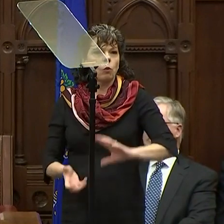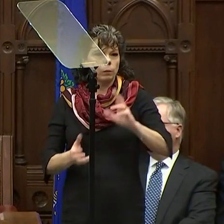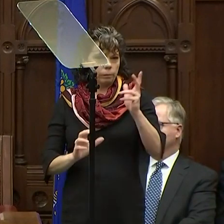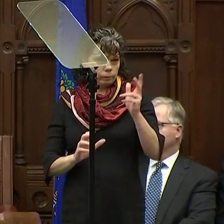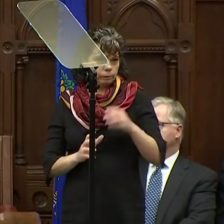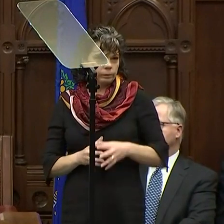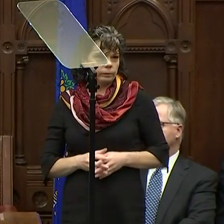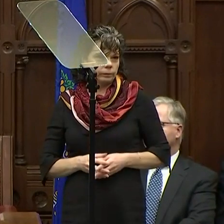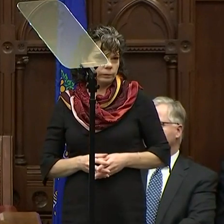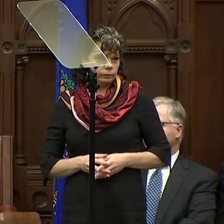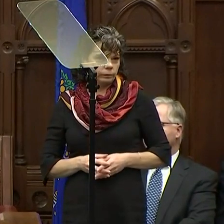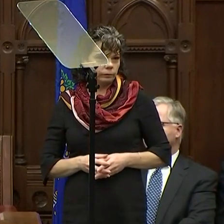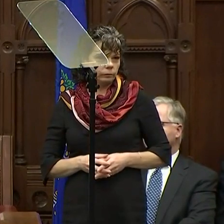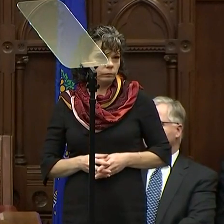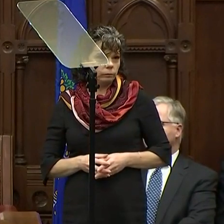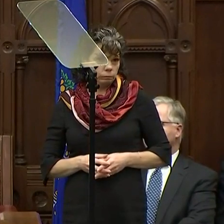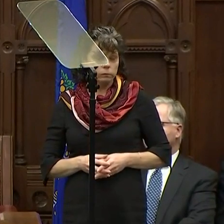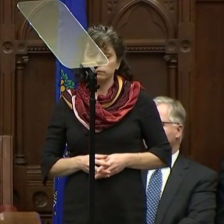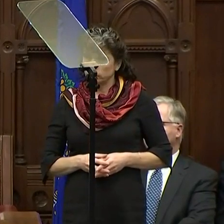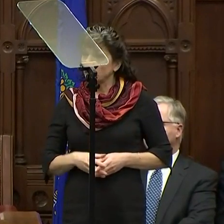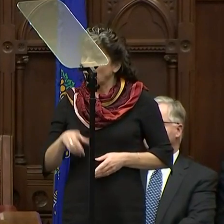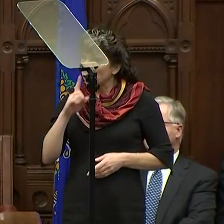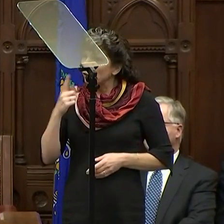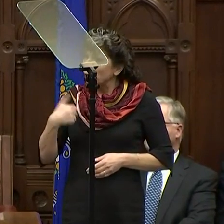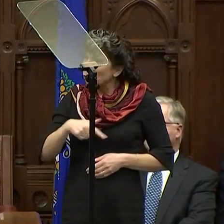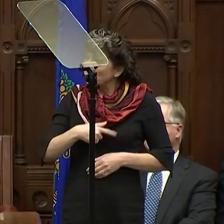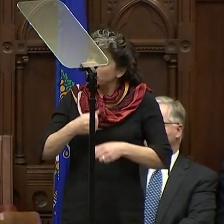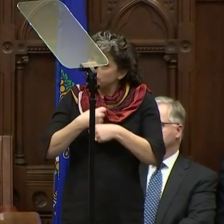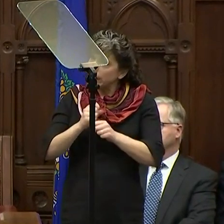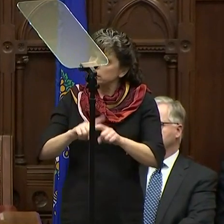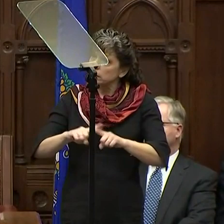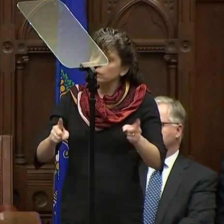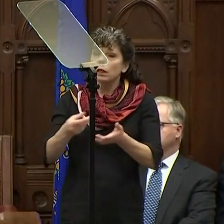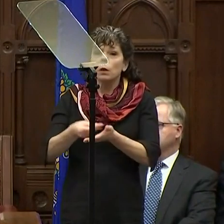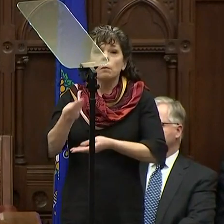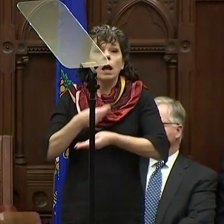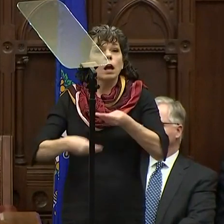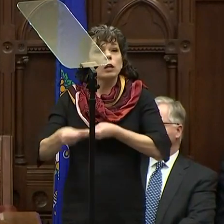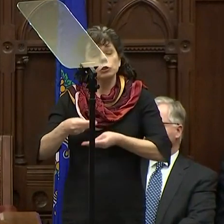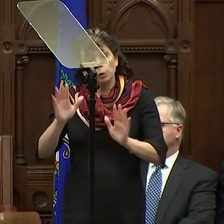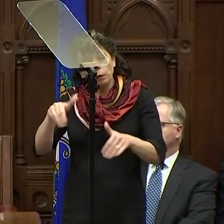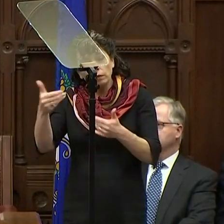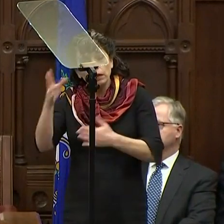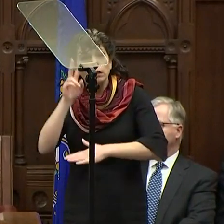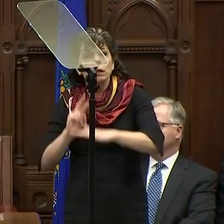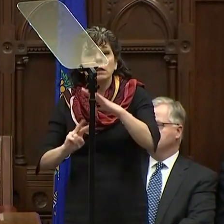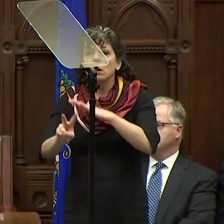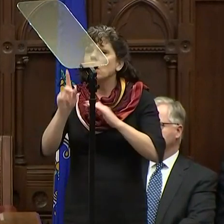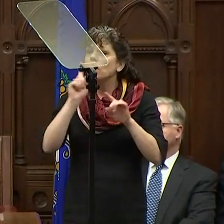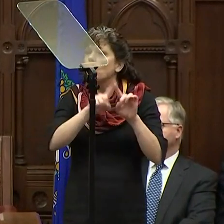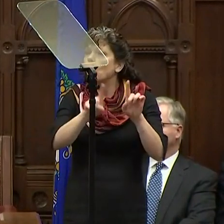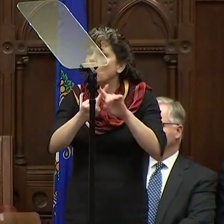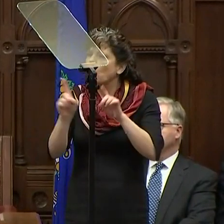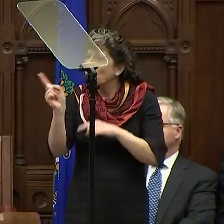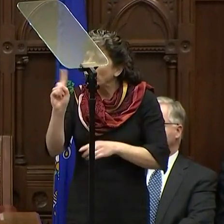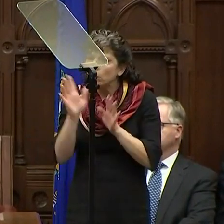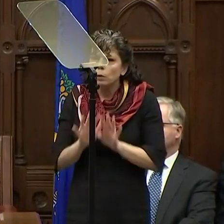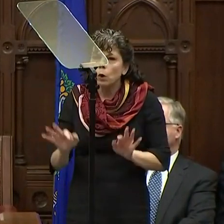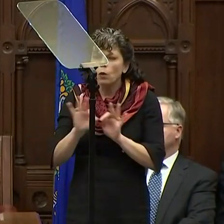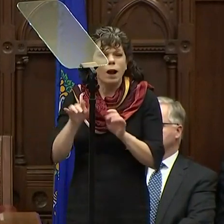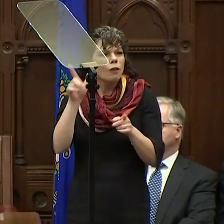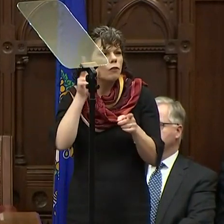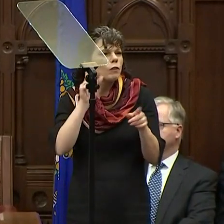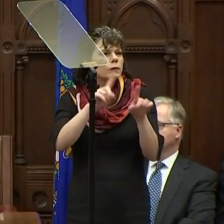And our efforts have made a difference for people. Our budget provided predictability to those counting on it most. I heard from